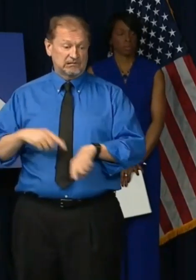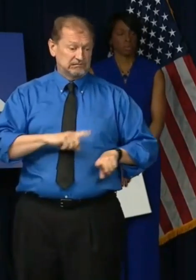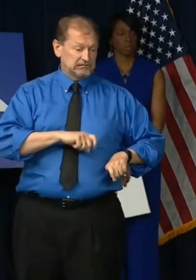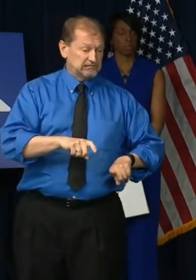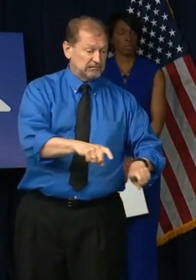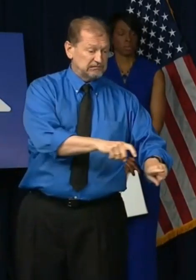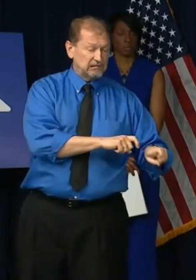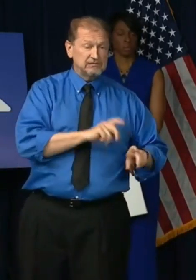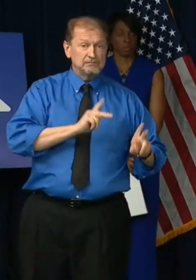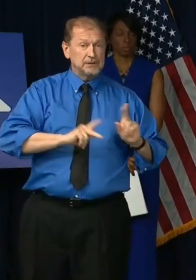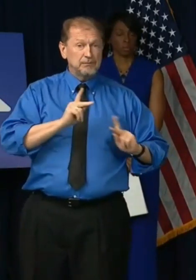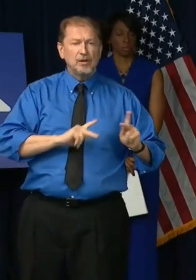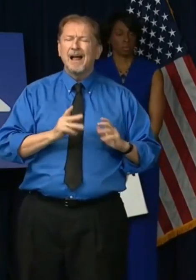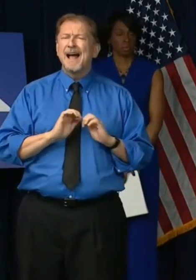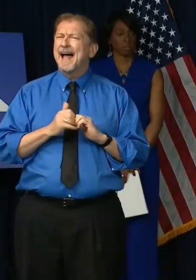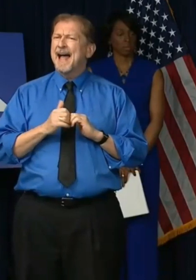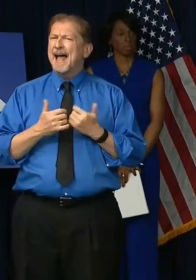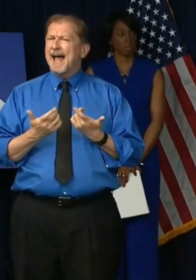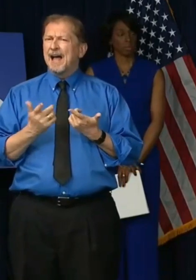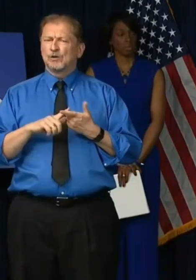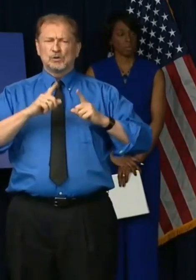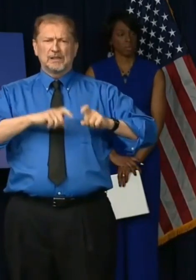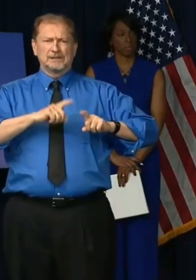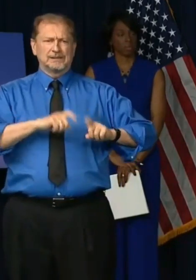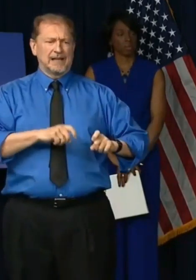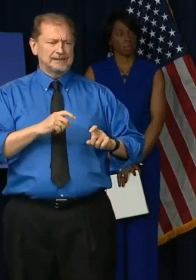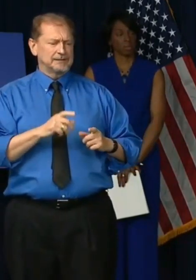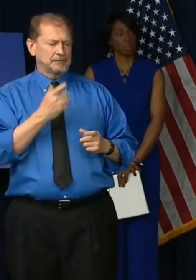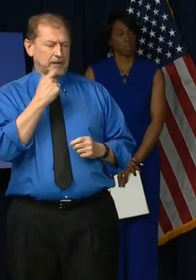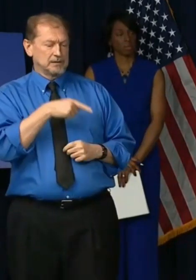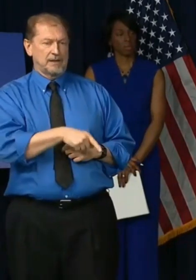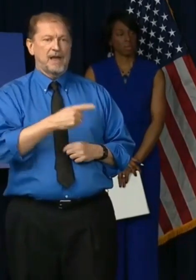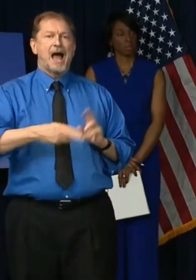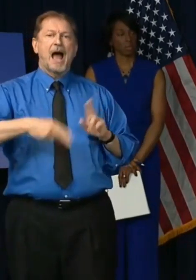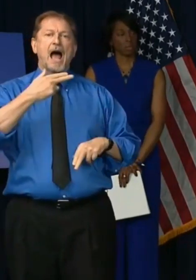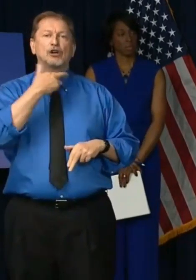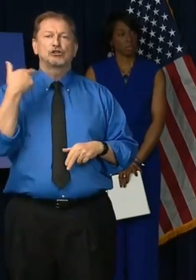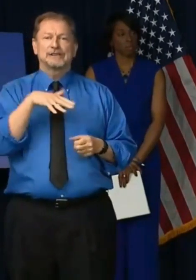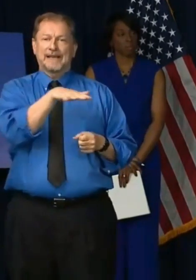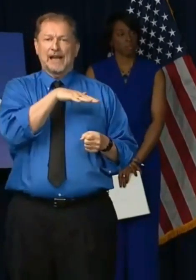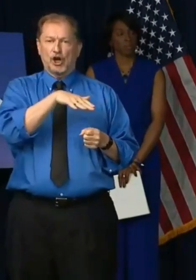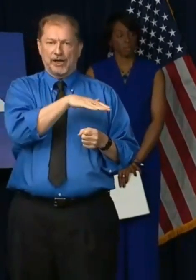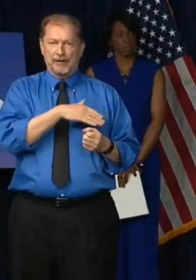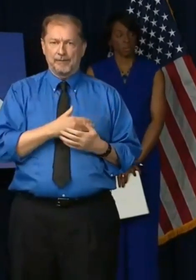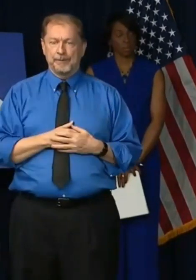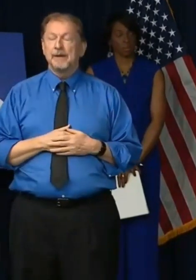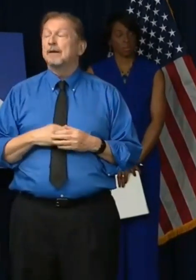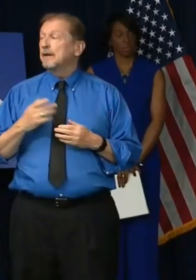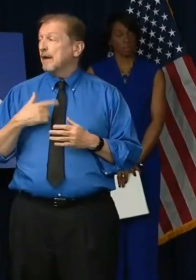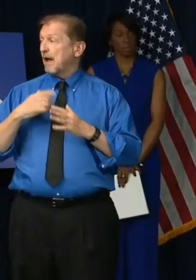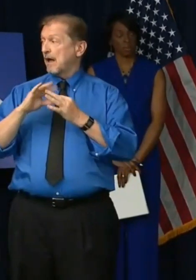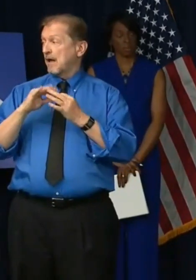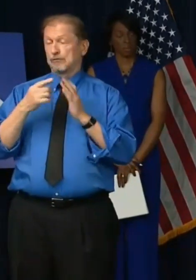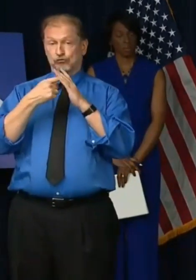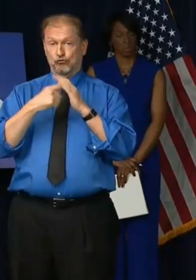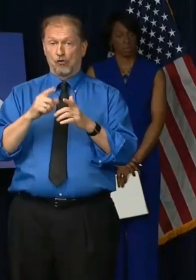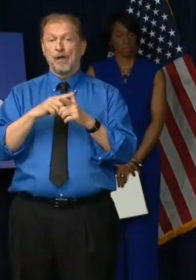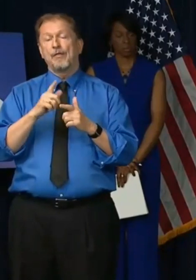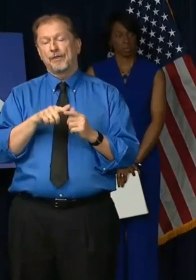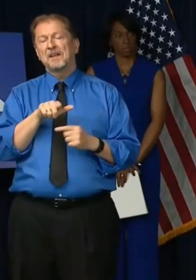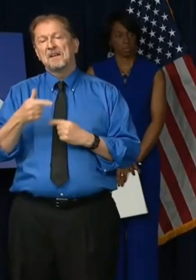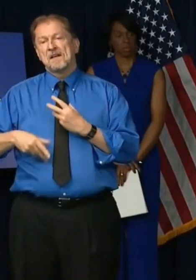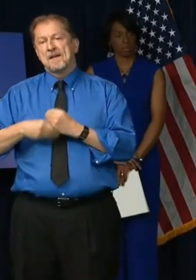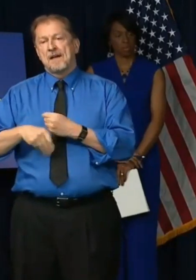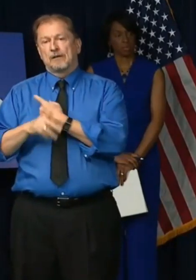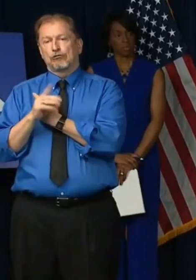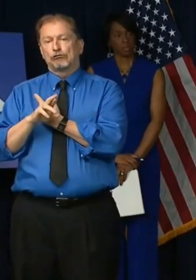smart way to do that in order to mitigate potential exposure? I think I'd like to share the answer with Dr. Ezike, but I'll just say that